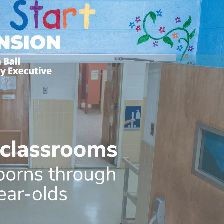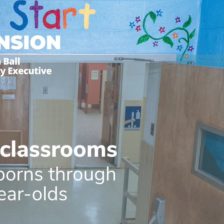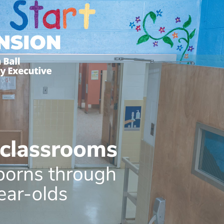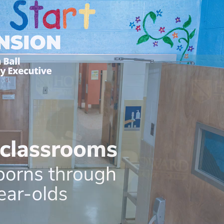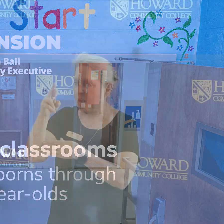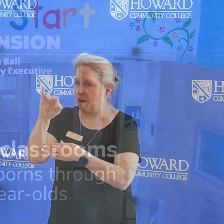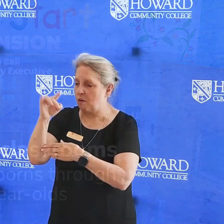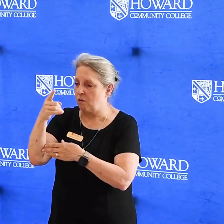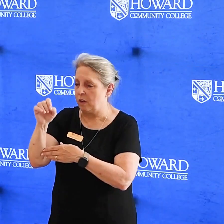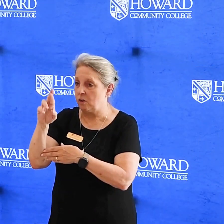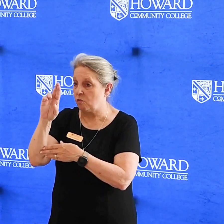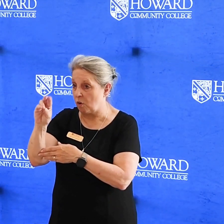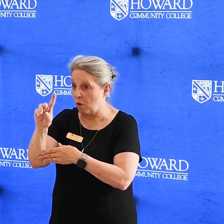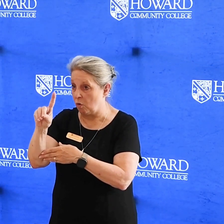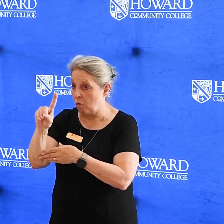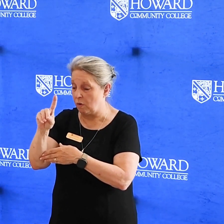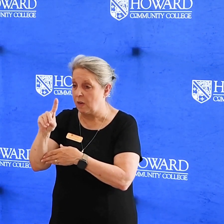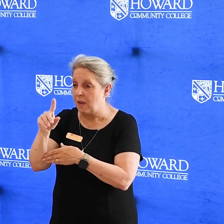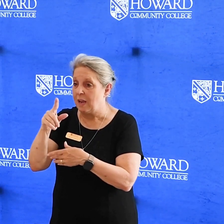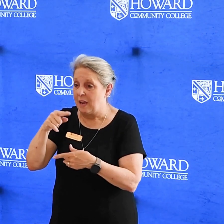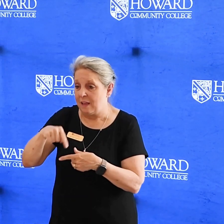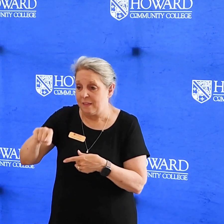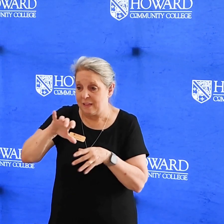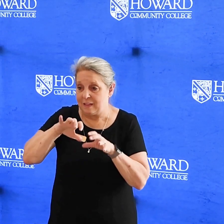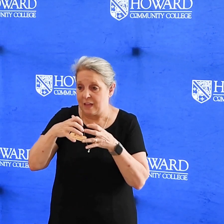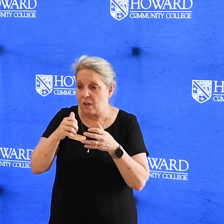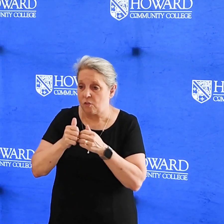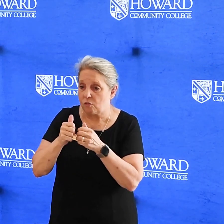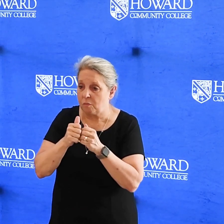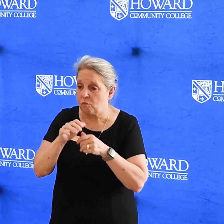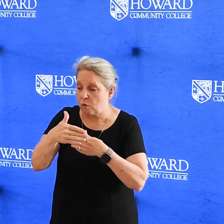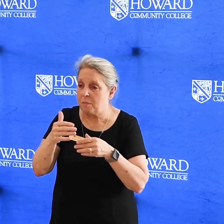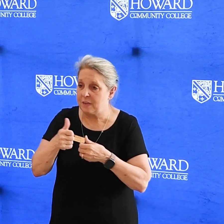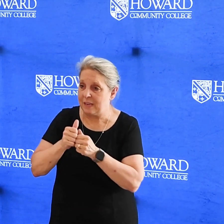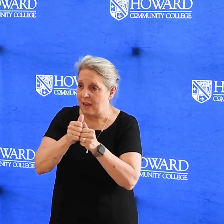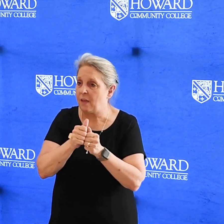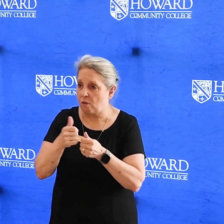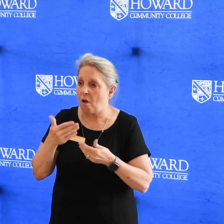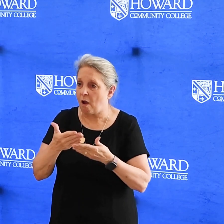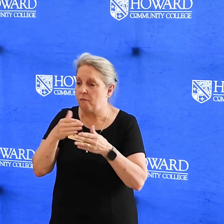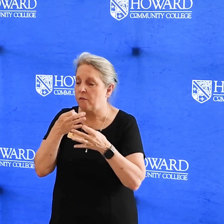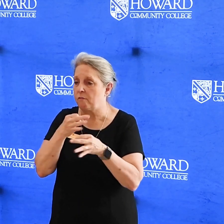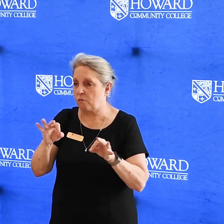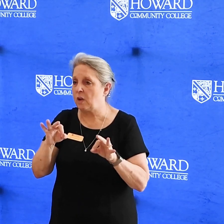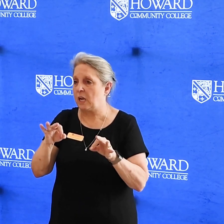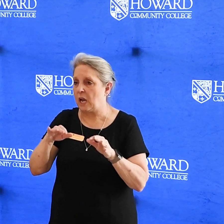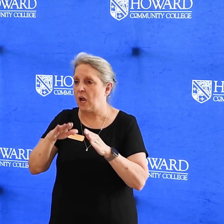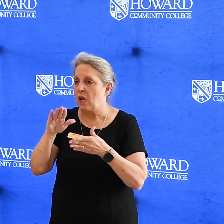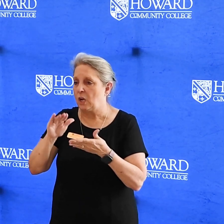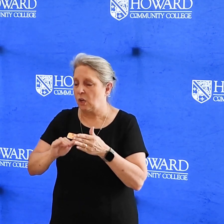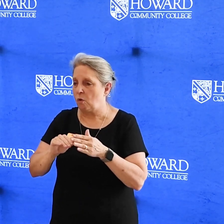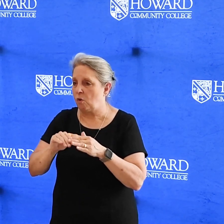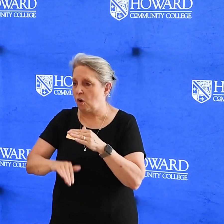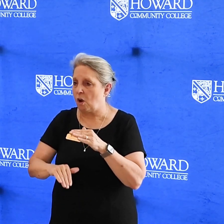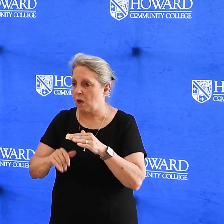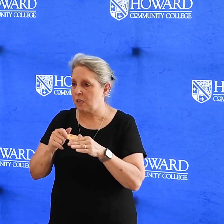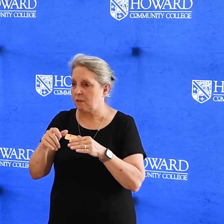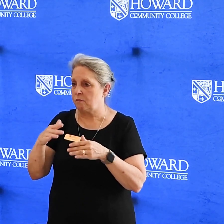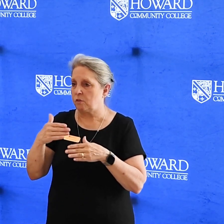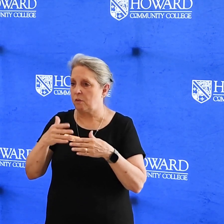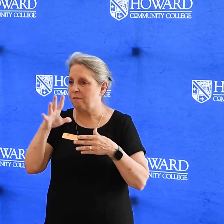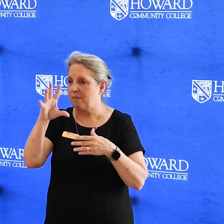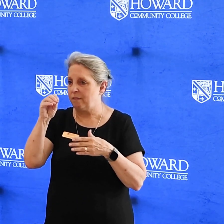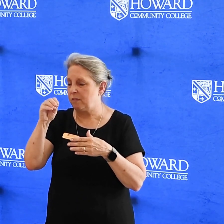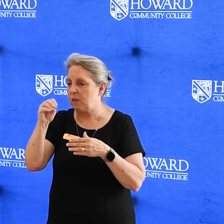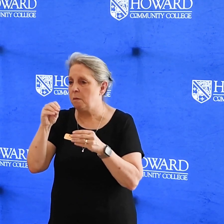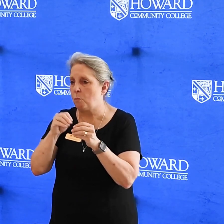Road. Together, these classrooms will empower us to offer free and low-cost infant and toddler care for nearly 50 additional children